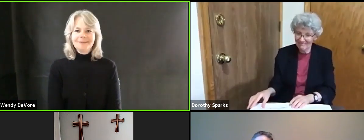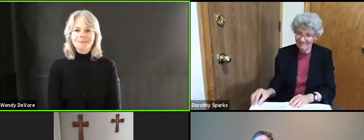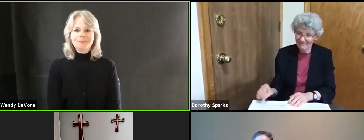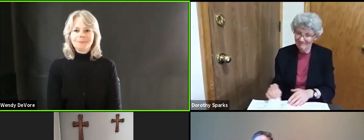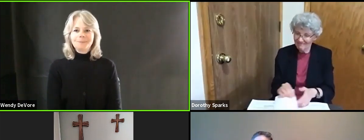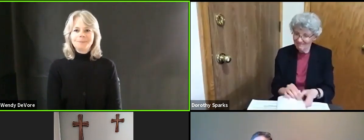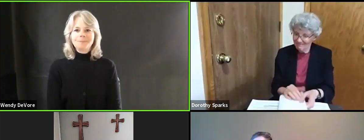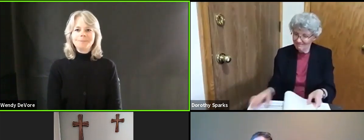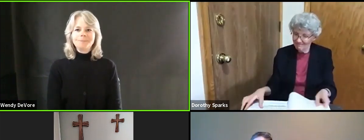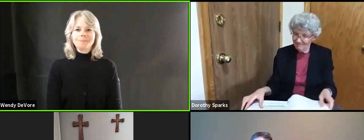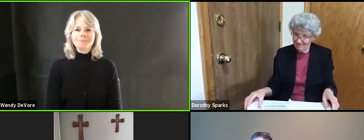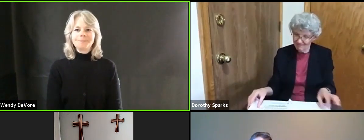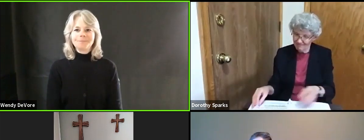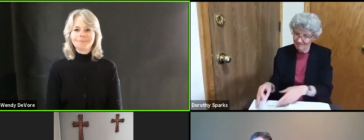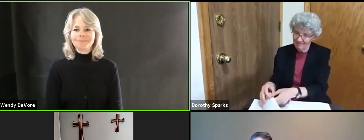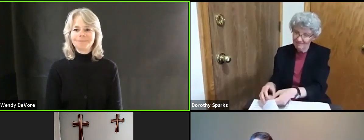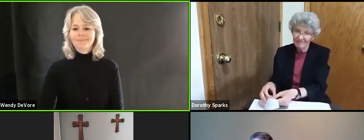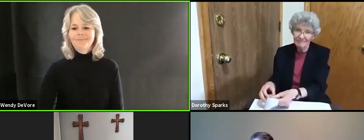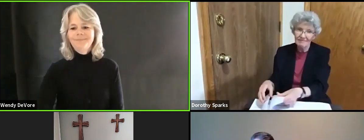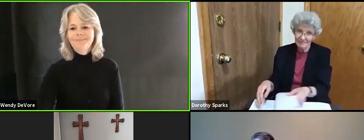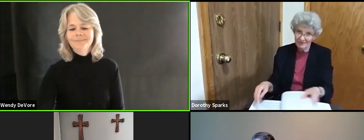Amen.